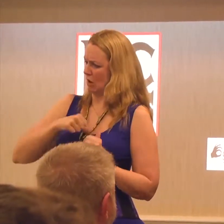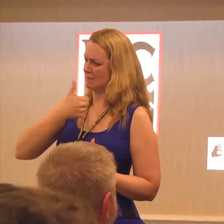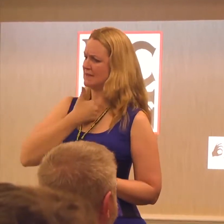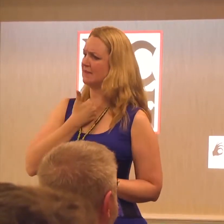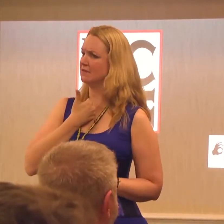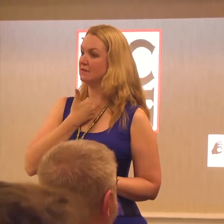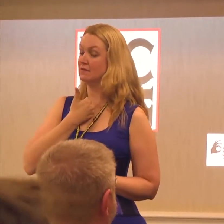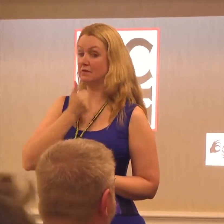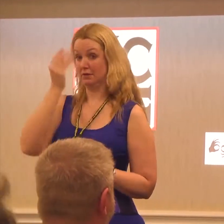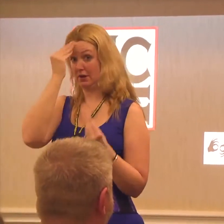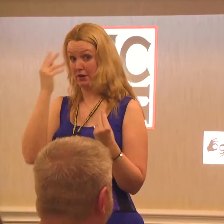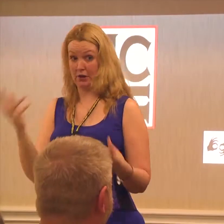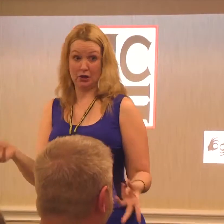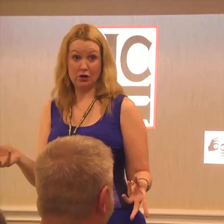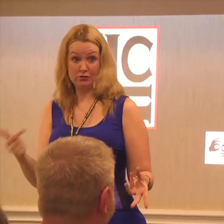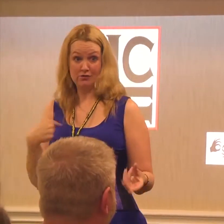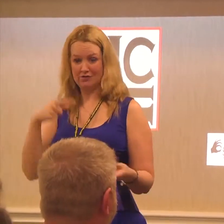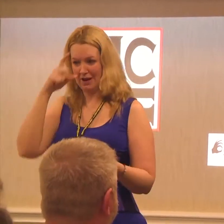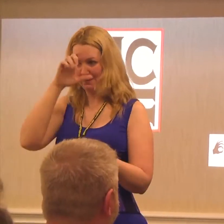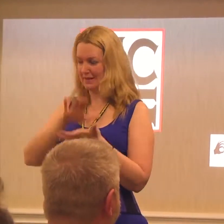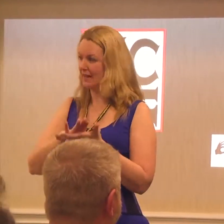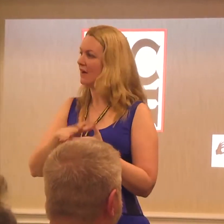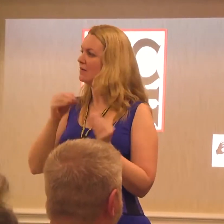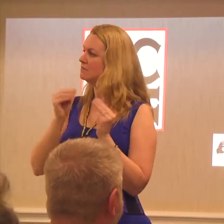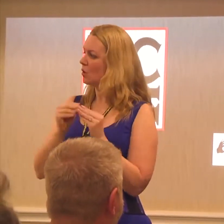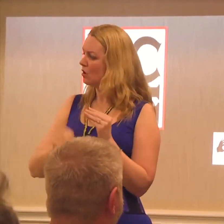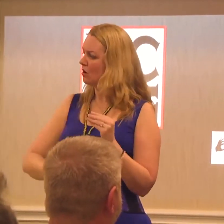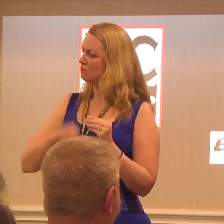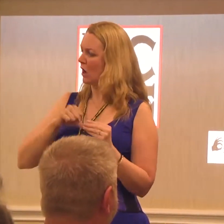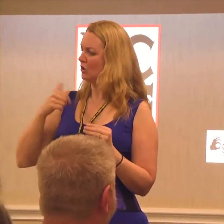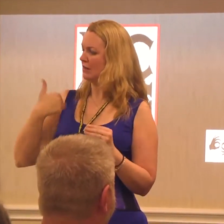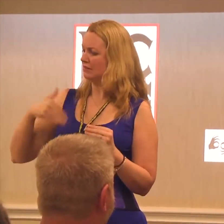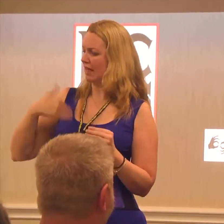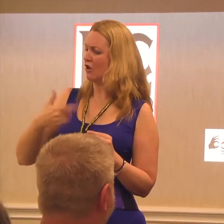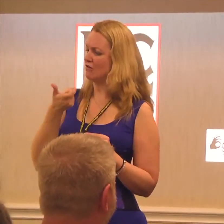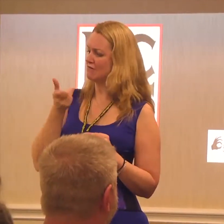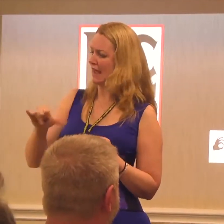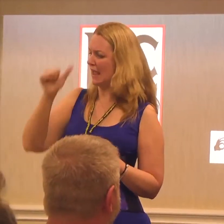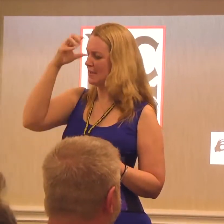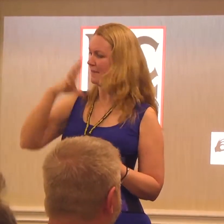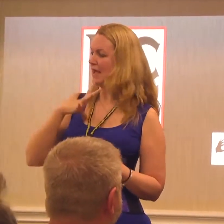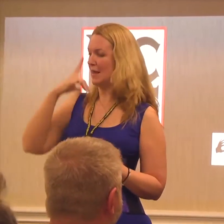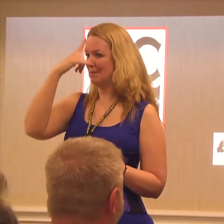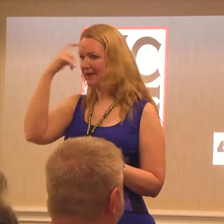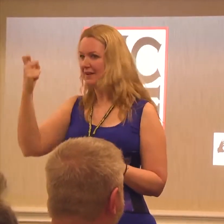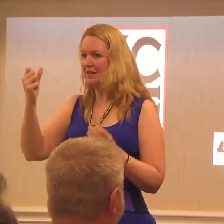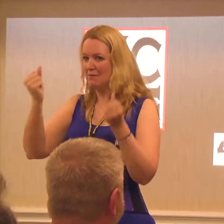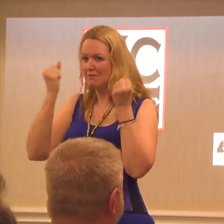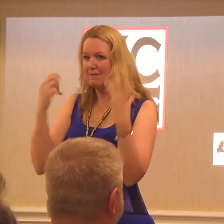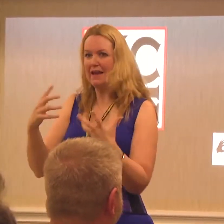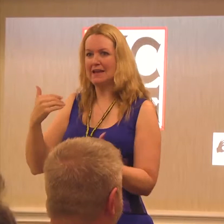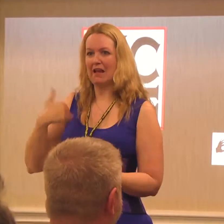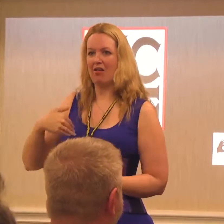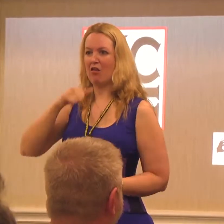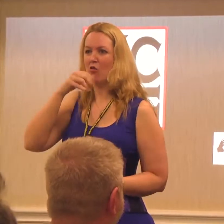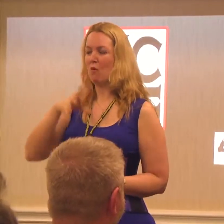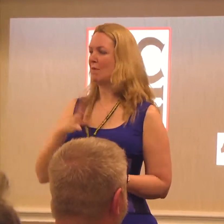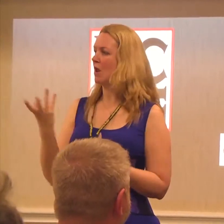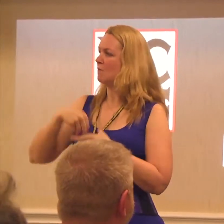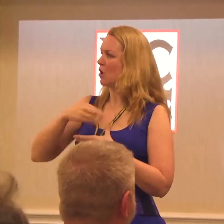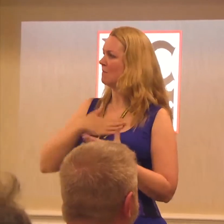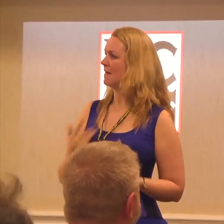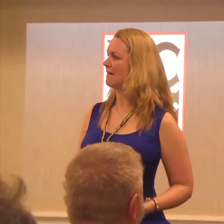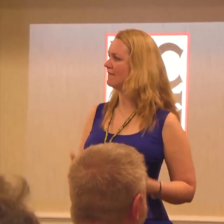the record, I believe I'm a prouder leather-wearing gay man because of many leather women who was part of my